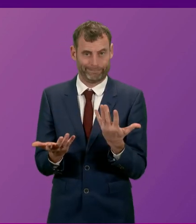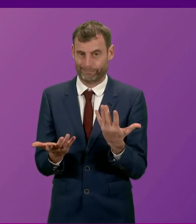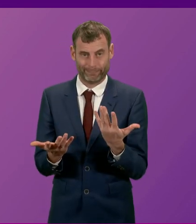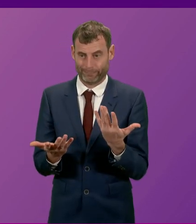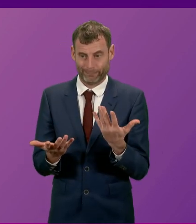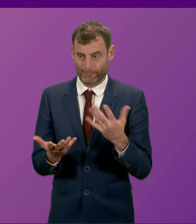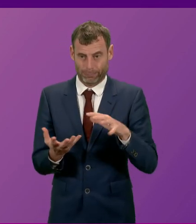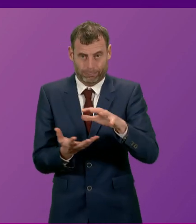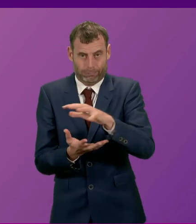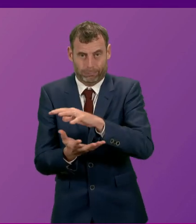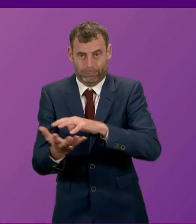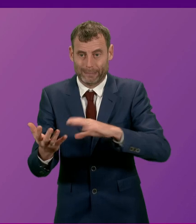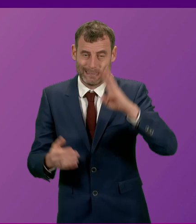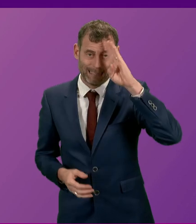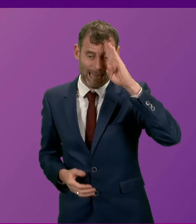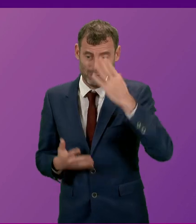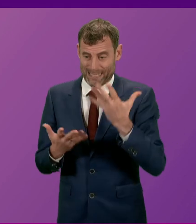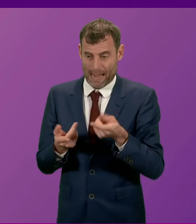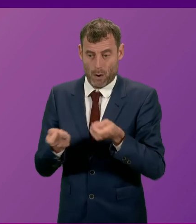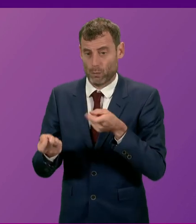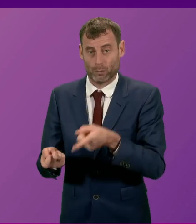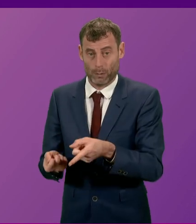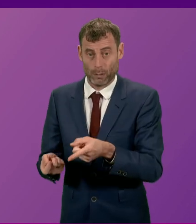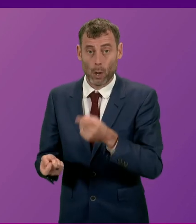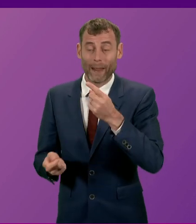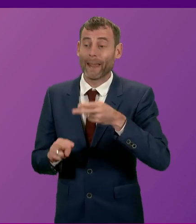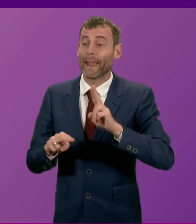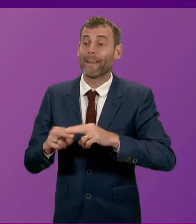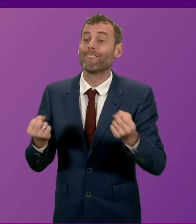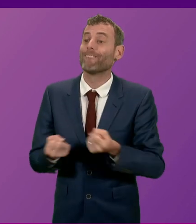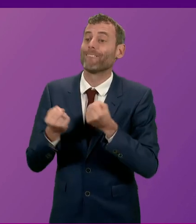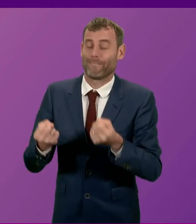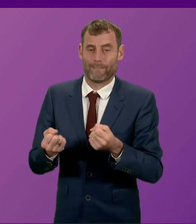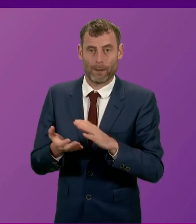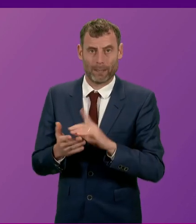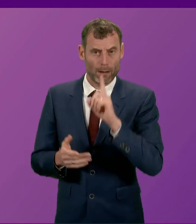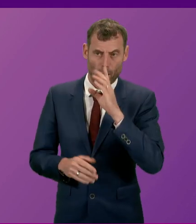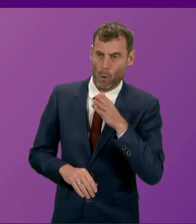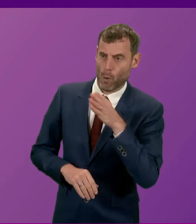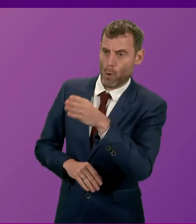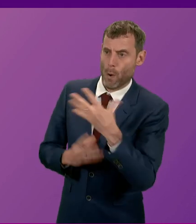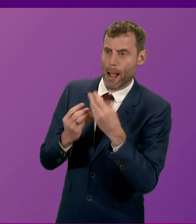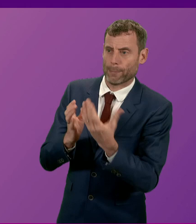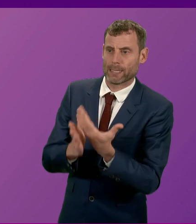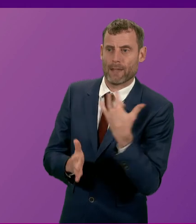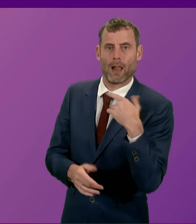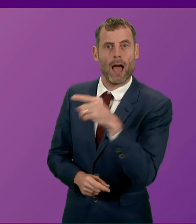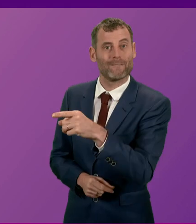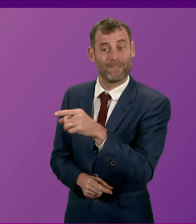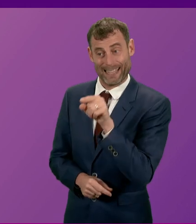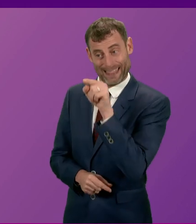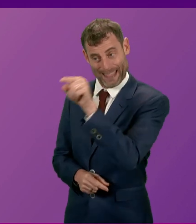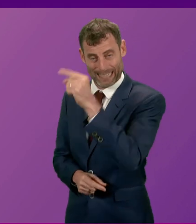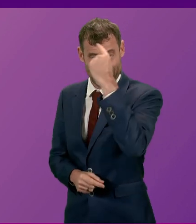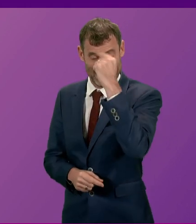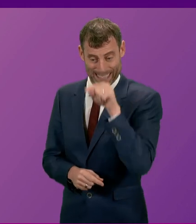decline that might lead to loss of life. What is his response to these reports, and will he endeavour to outline how